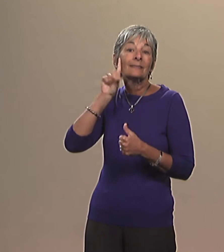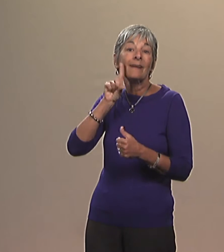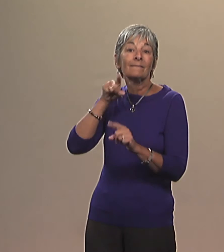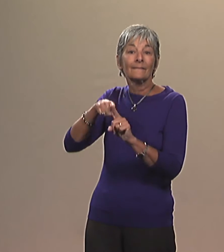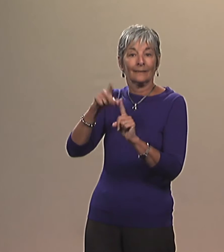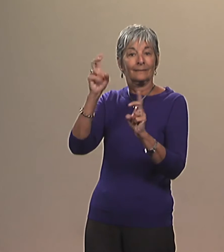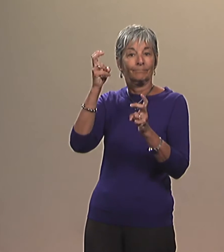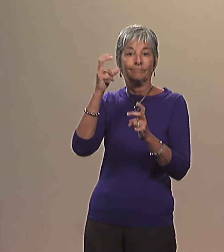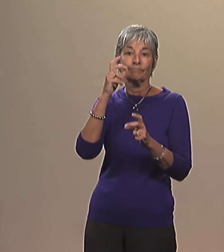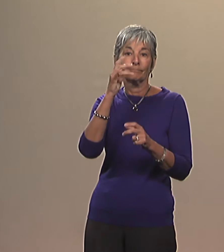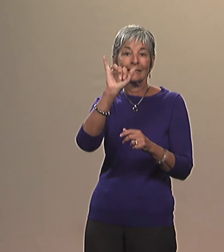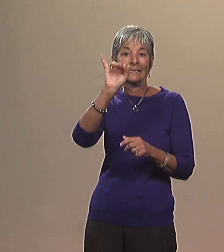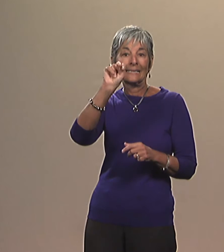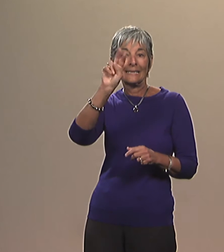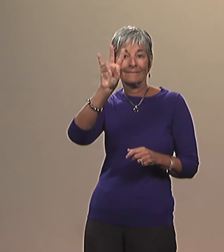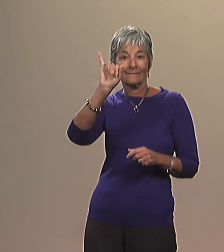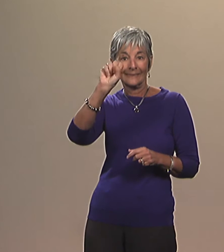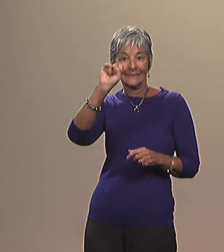deafness is an invisible disability.